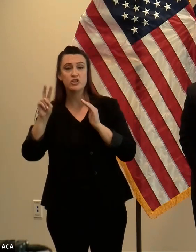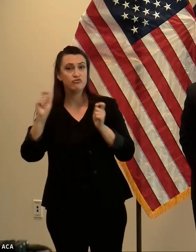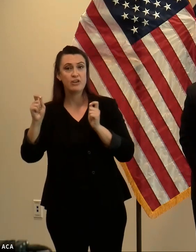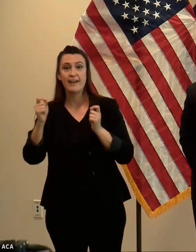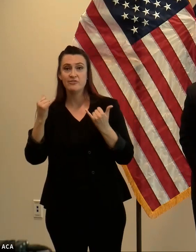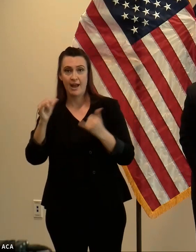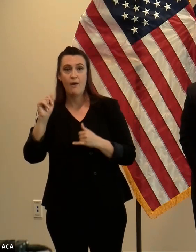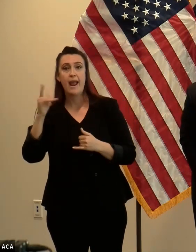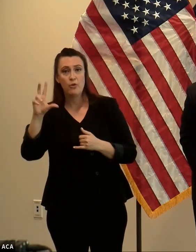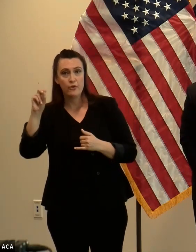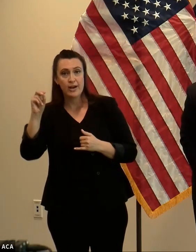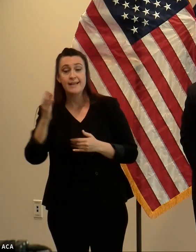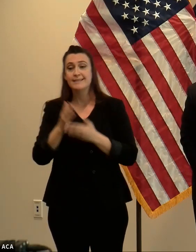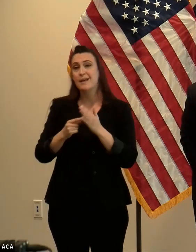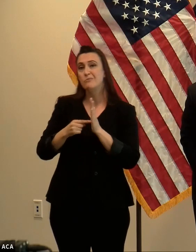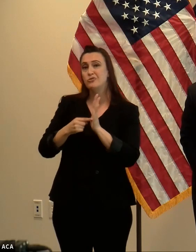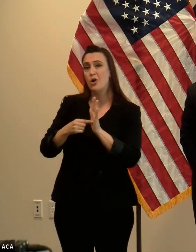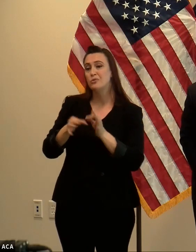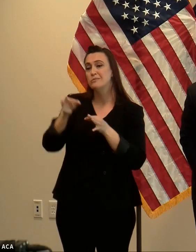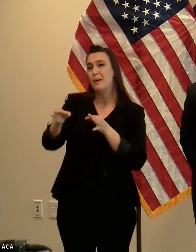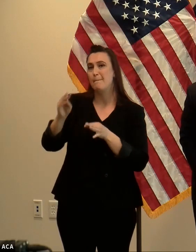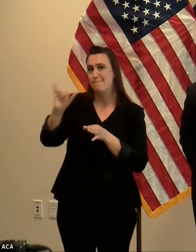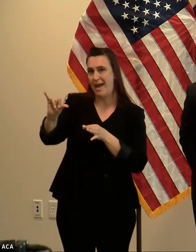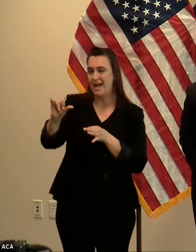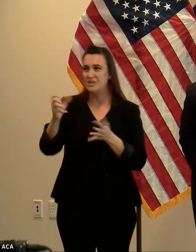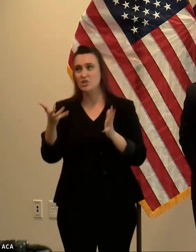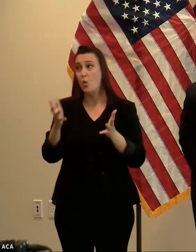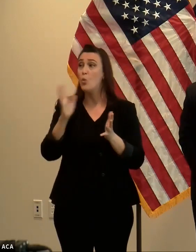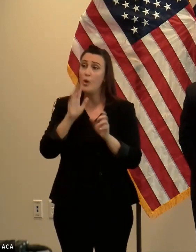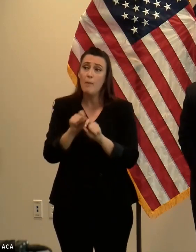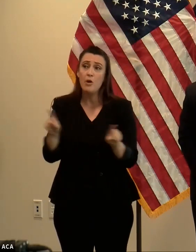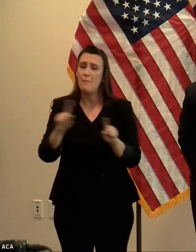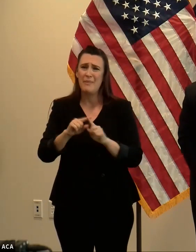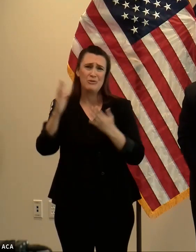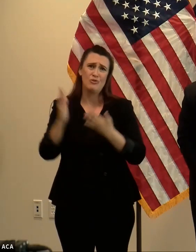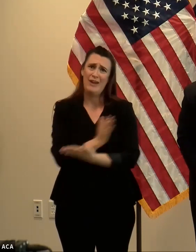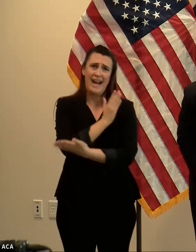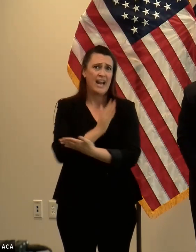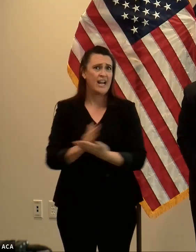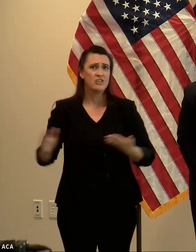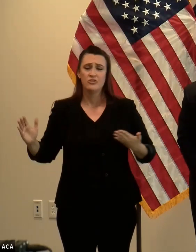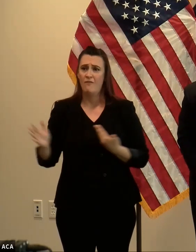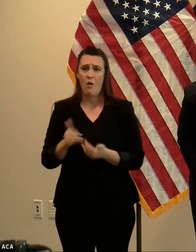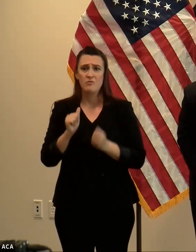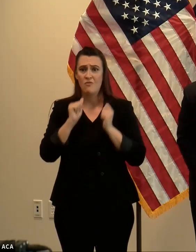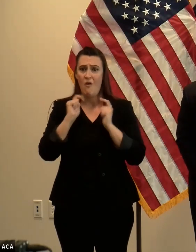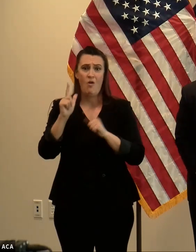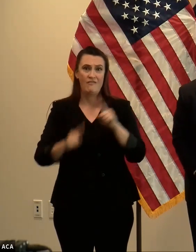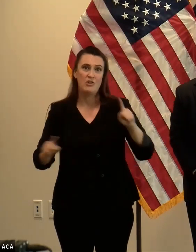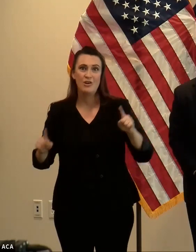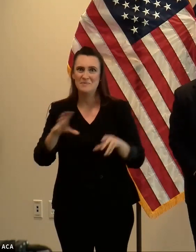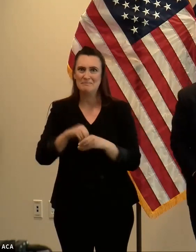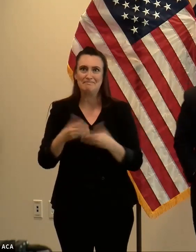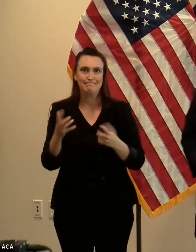of the modeling is showing now May. So we're going to put that out, but there's a whole range of almost all of the variables.